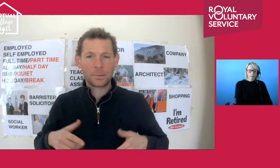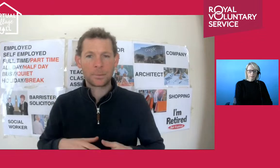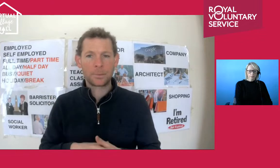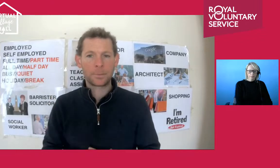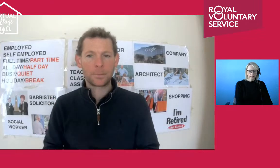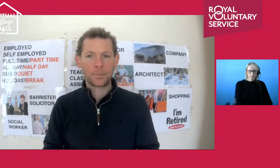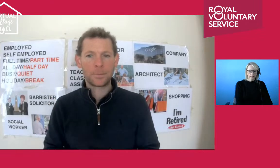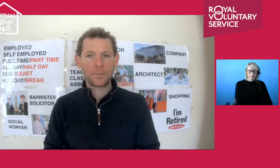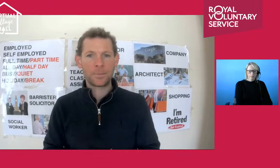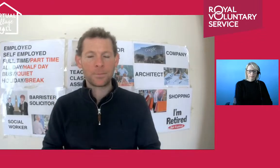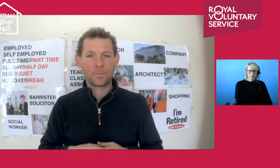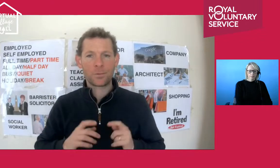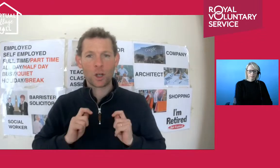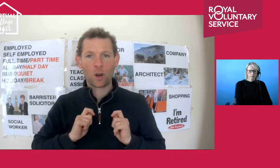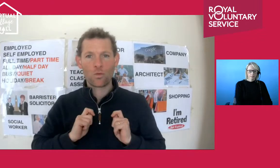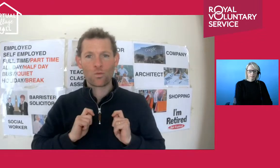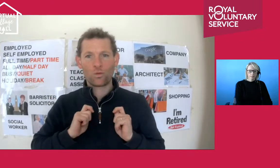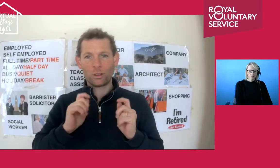shopping,